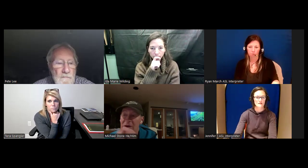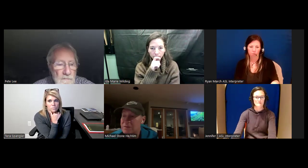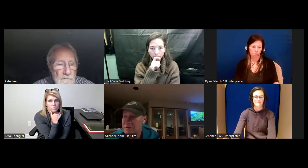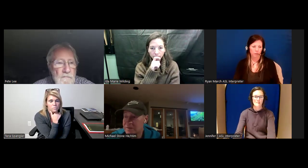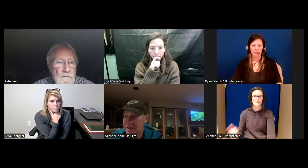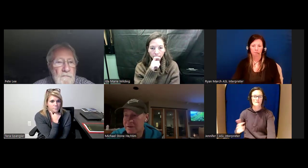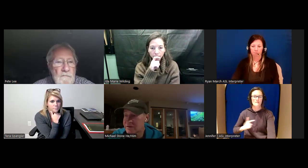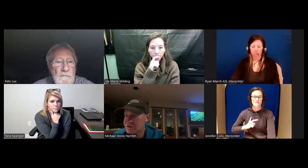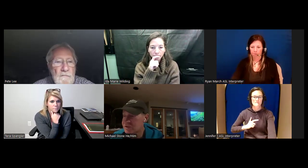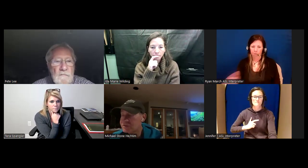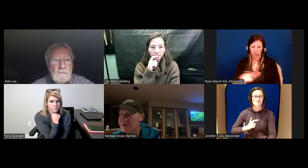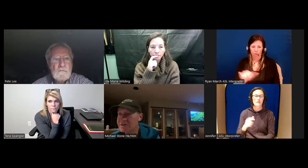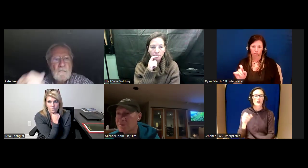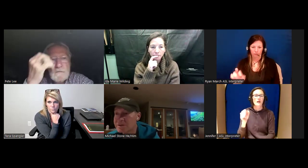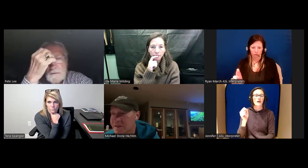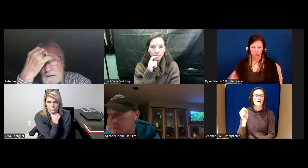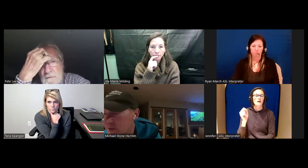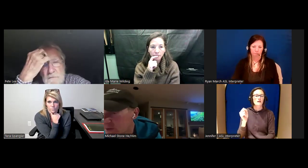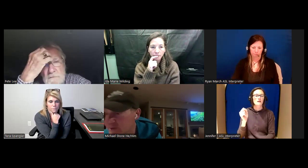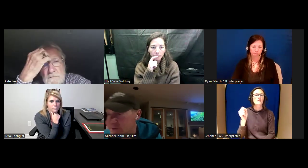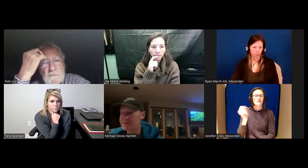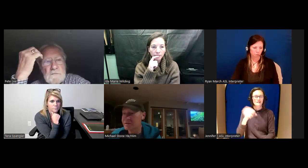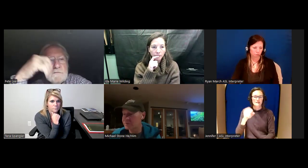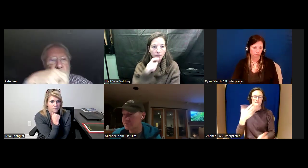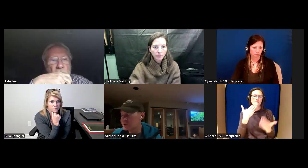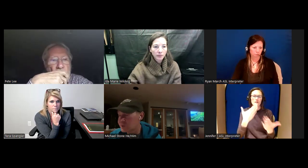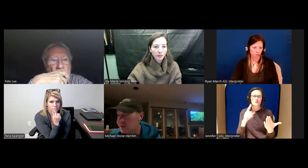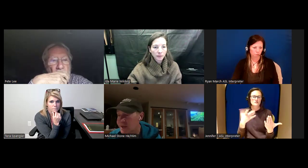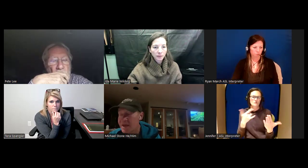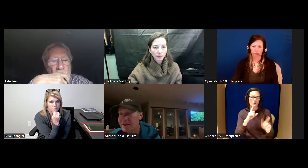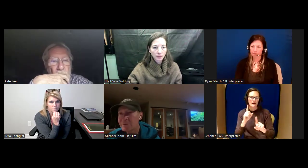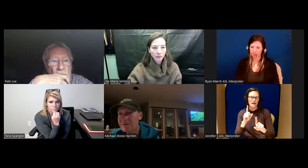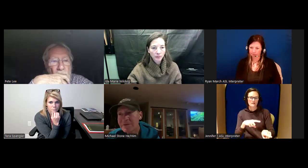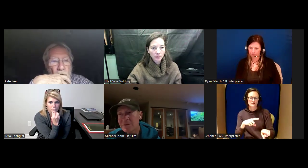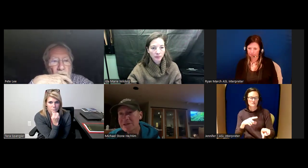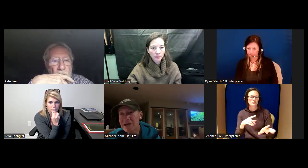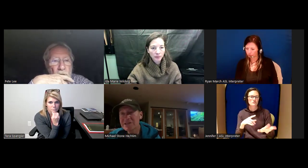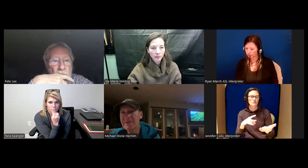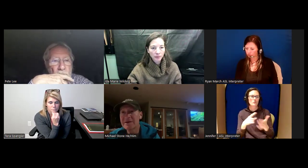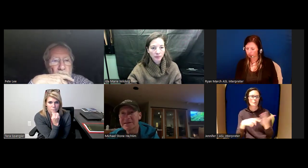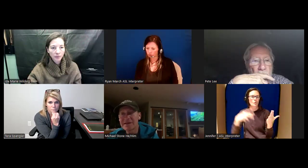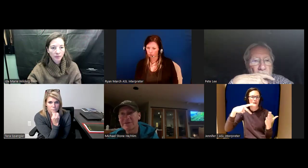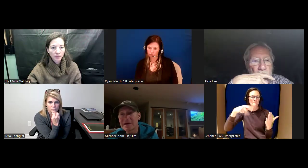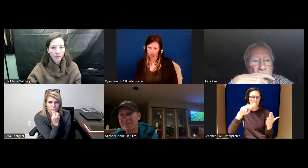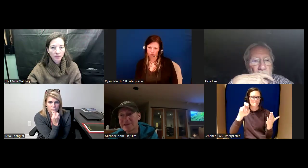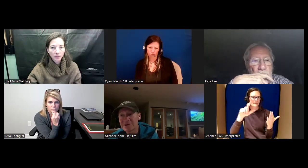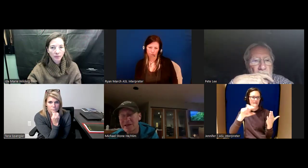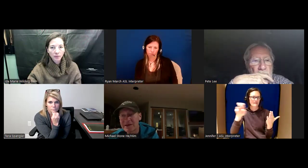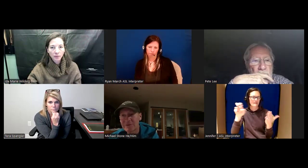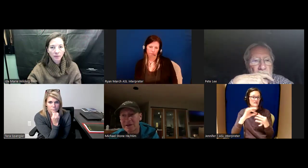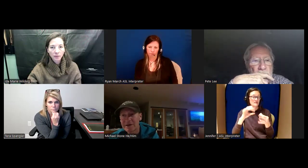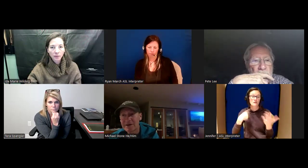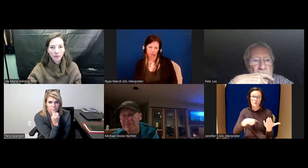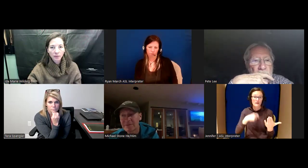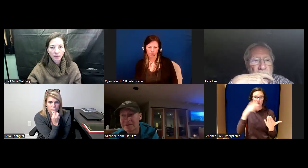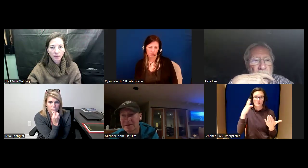Oh, no, thank you. I was just addressing what Pete Lee said so well. we've never really talked about incentive compensation, have